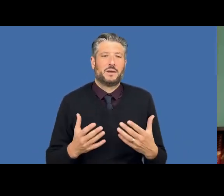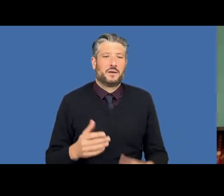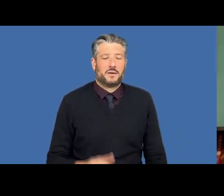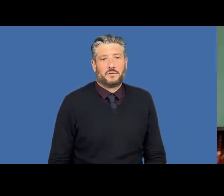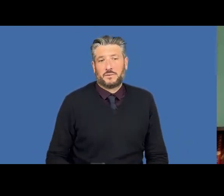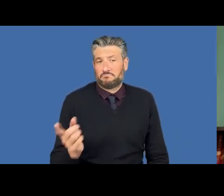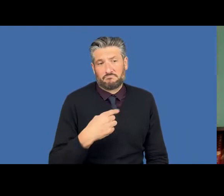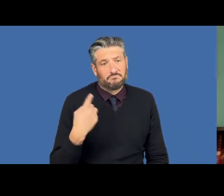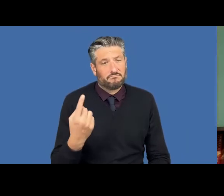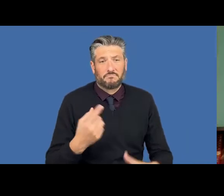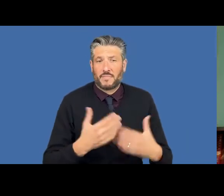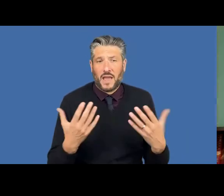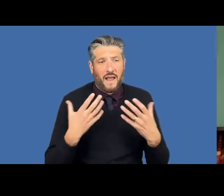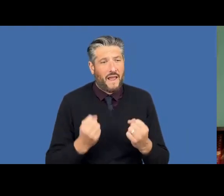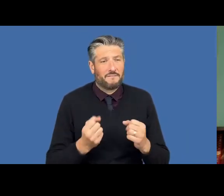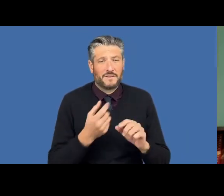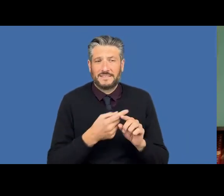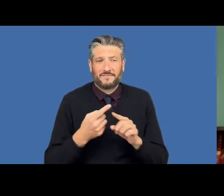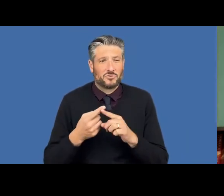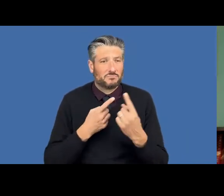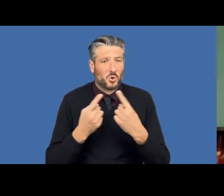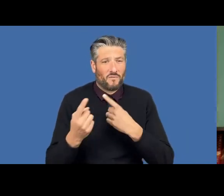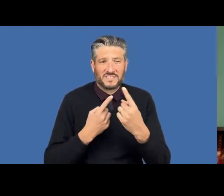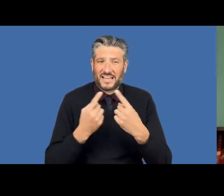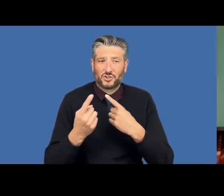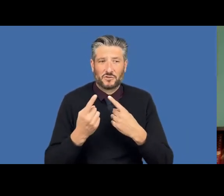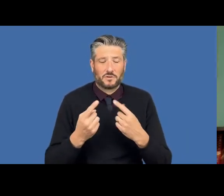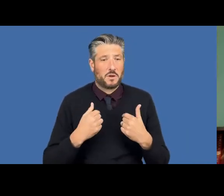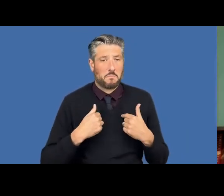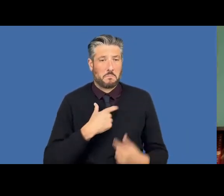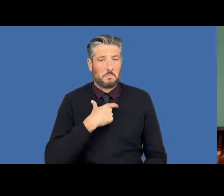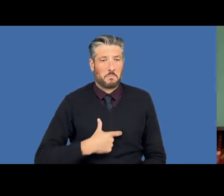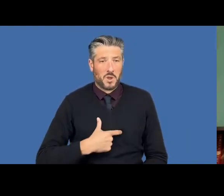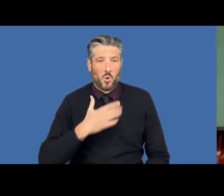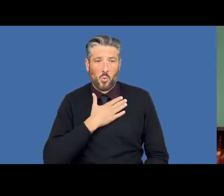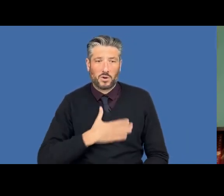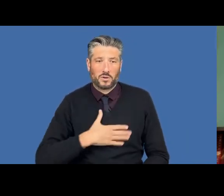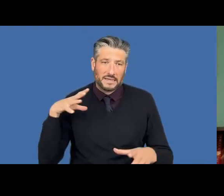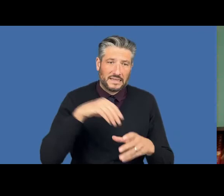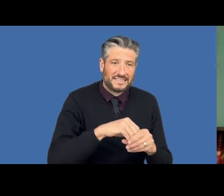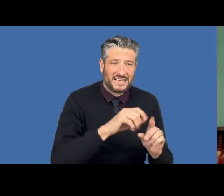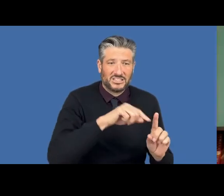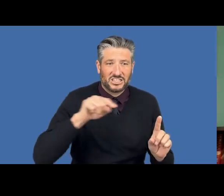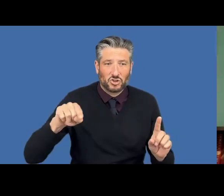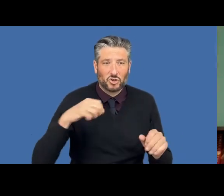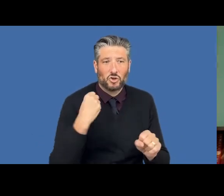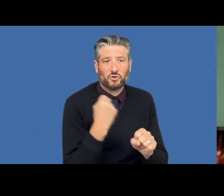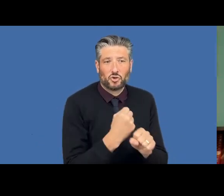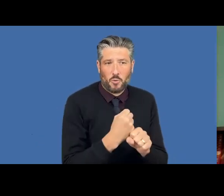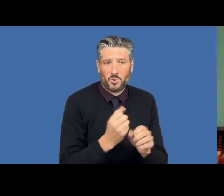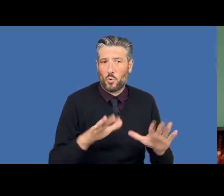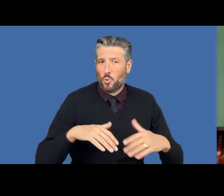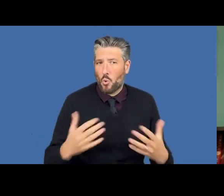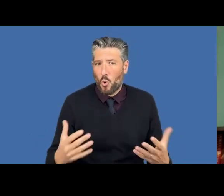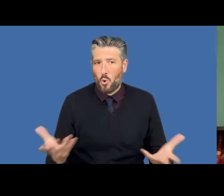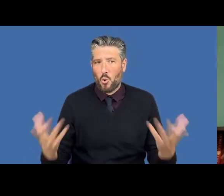persons with this, anyone who wants to participate in mainstream digital skills training, or even just acquiring skills to be able to